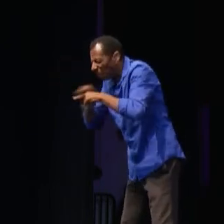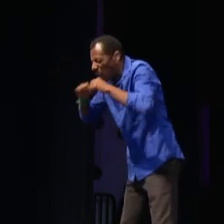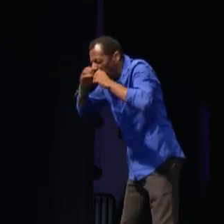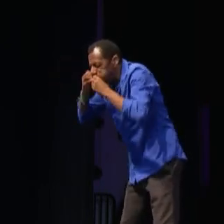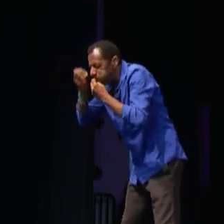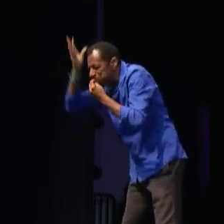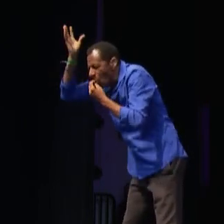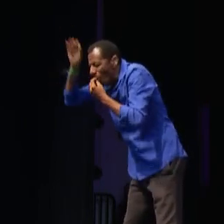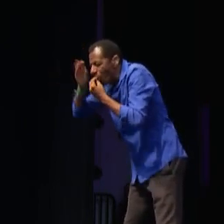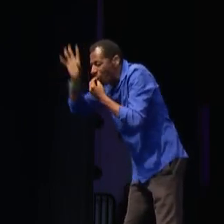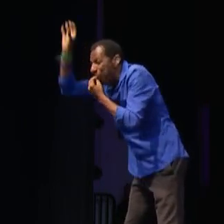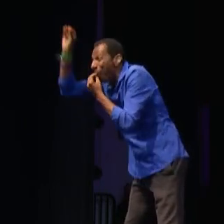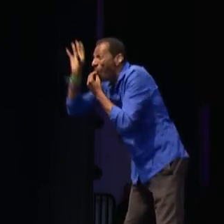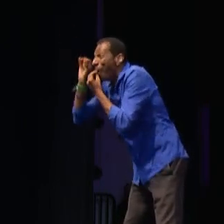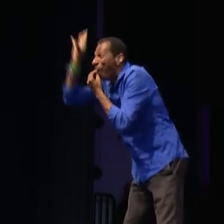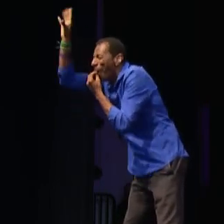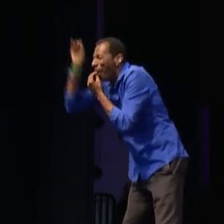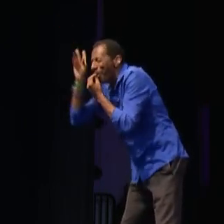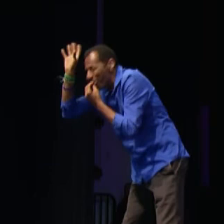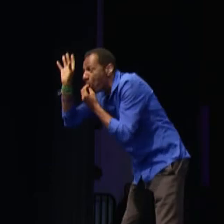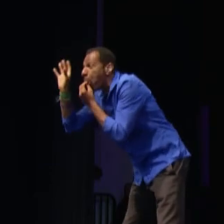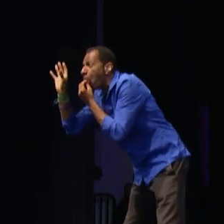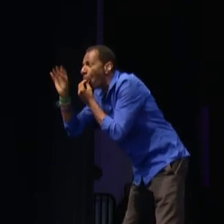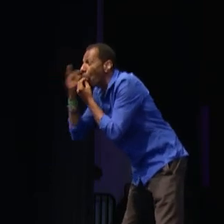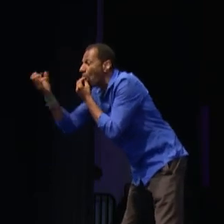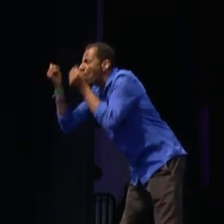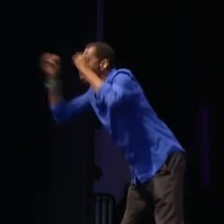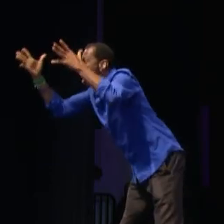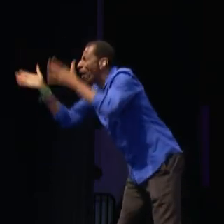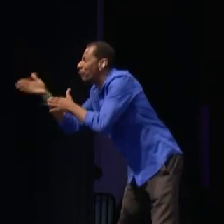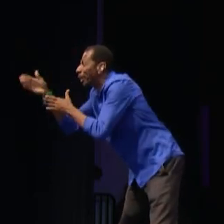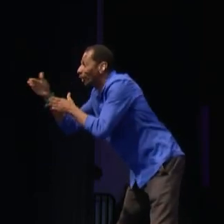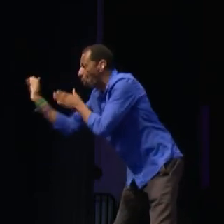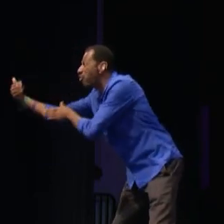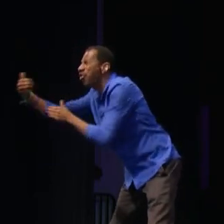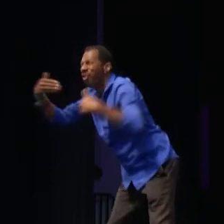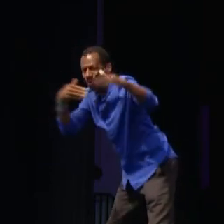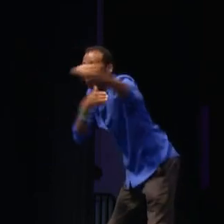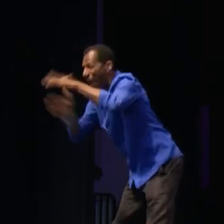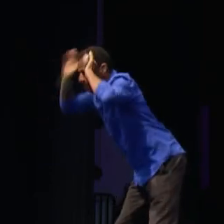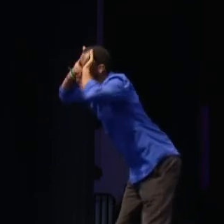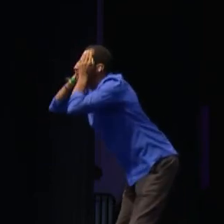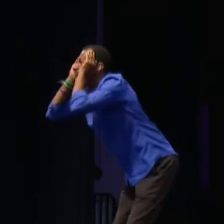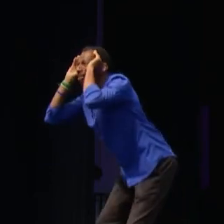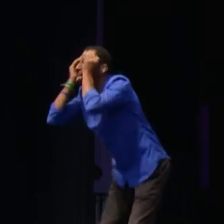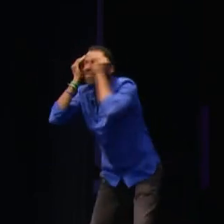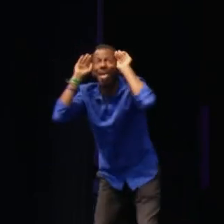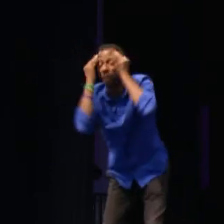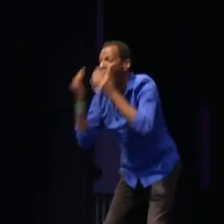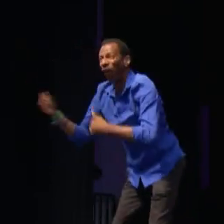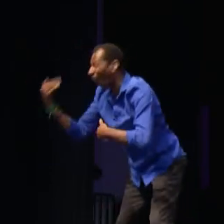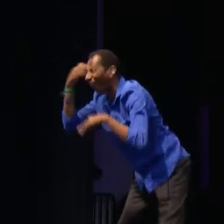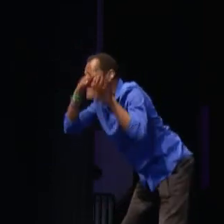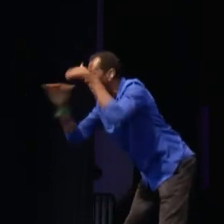Got my mask on. Figured it out. And I saw a lot of fish under